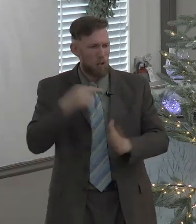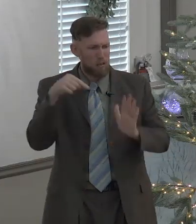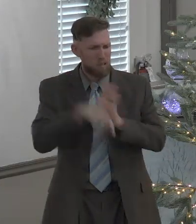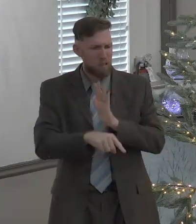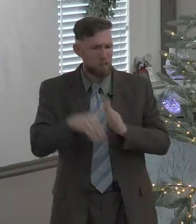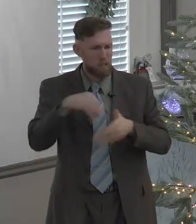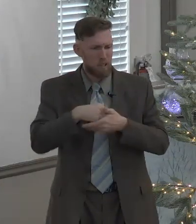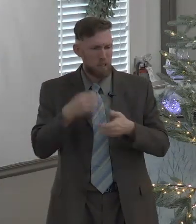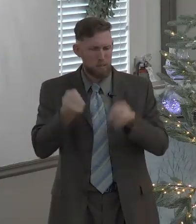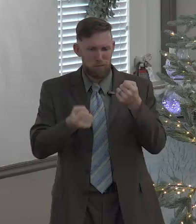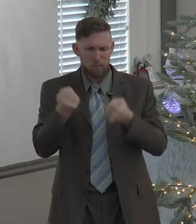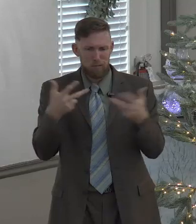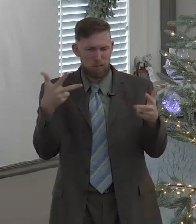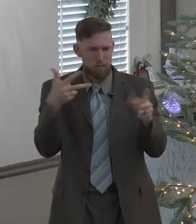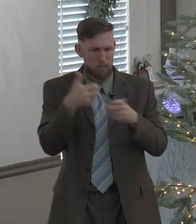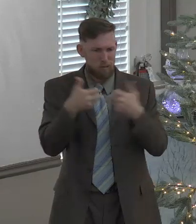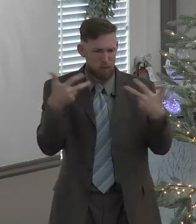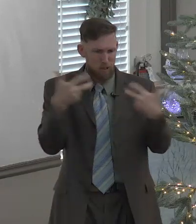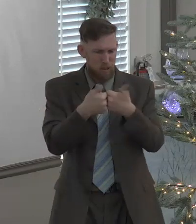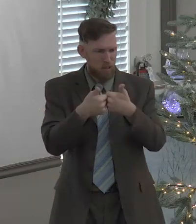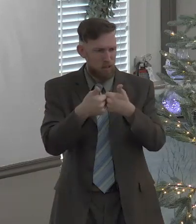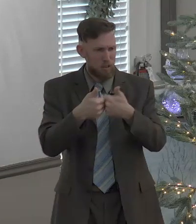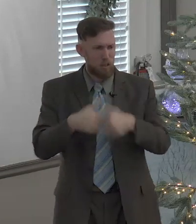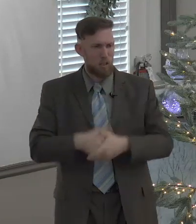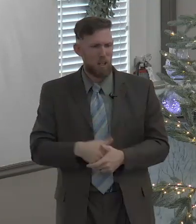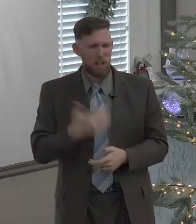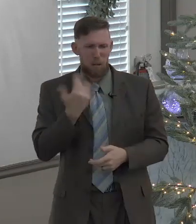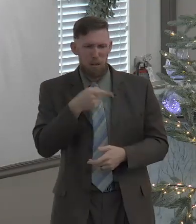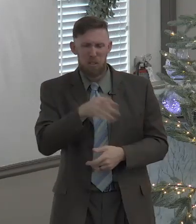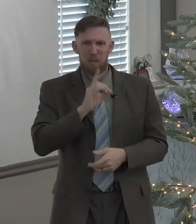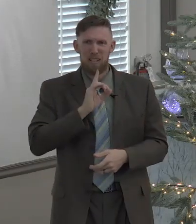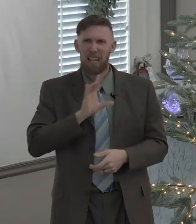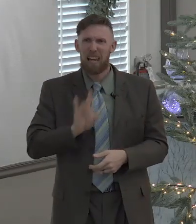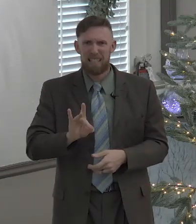I remember when Amber was killed, Pastor Chris.